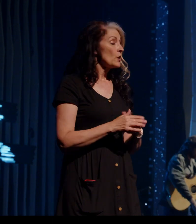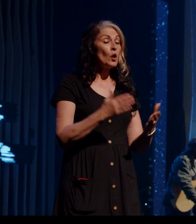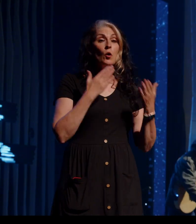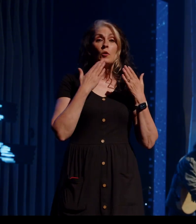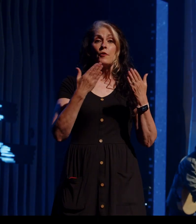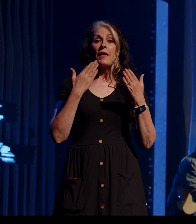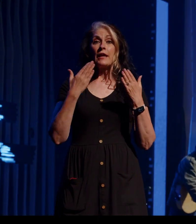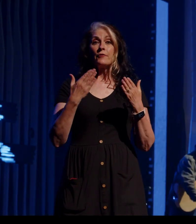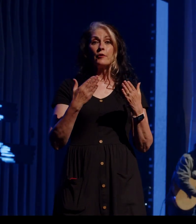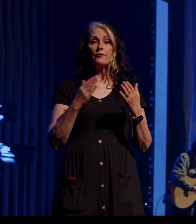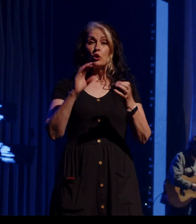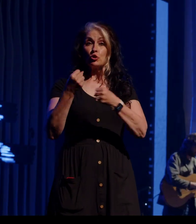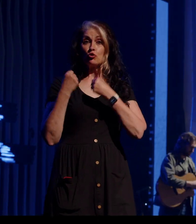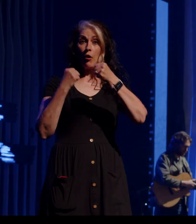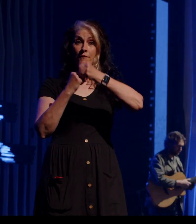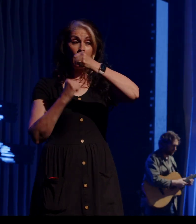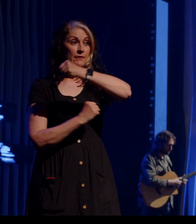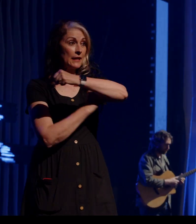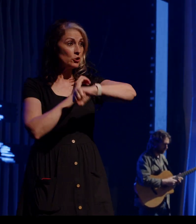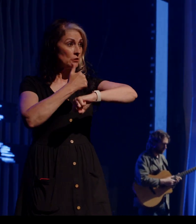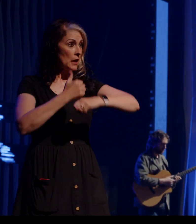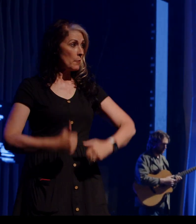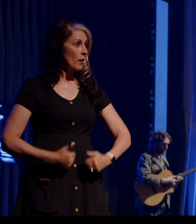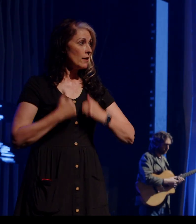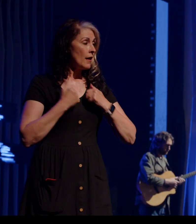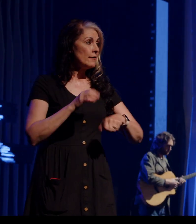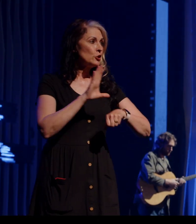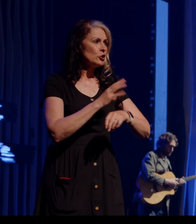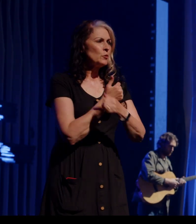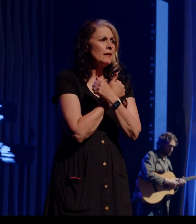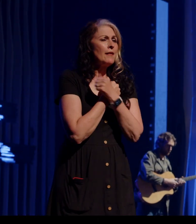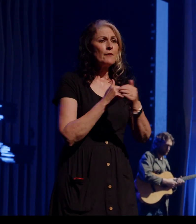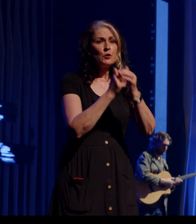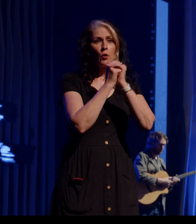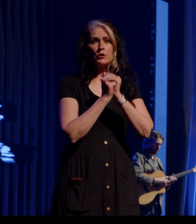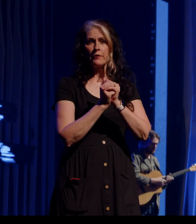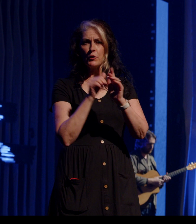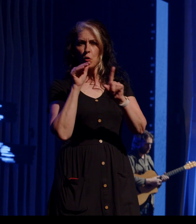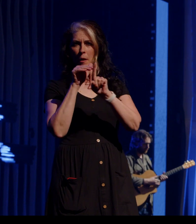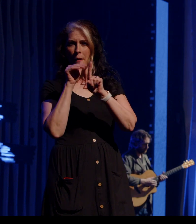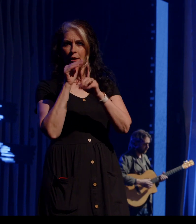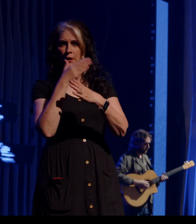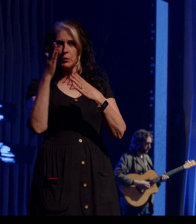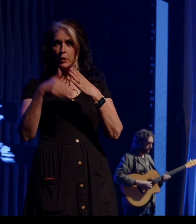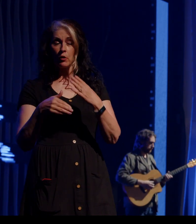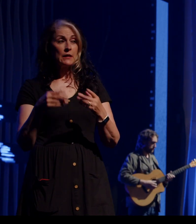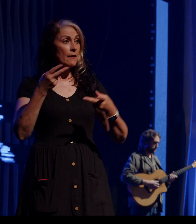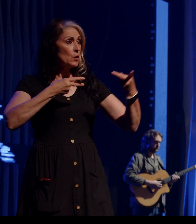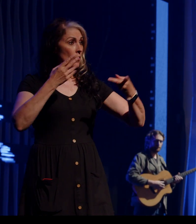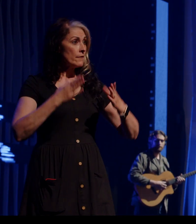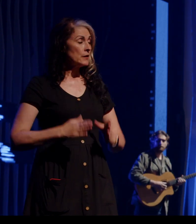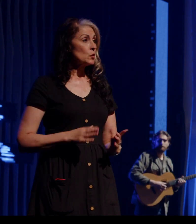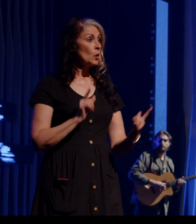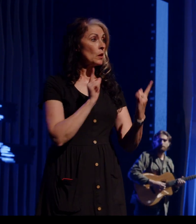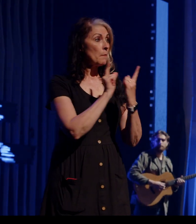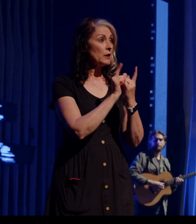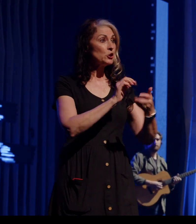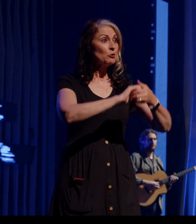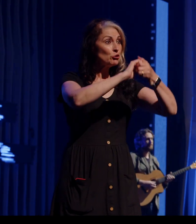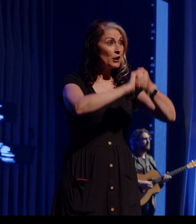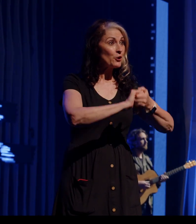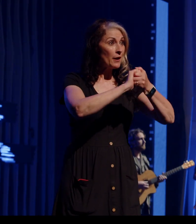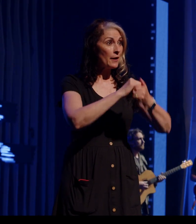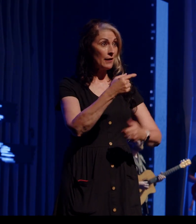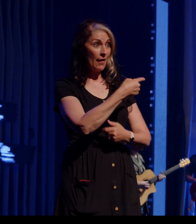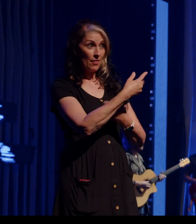so thankful for a firm foundation to build our lives on. Church, we love worshiping with you. Just a few reminders as we close. If you're a guest with us, we want to meet you and shake your hand over